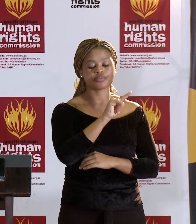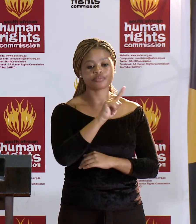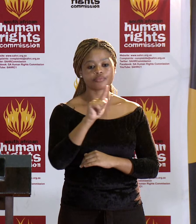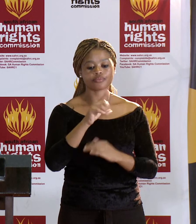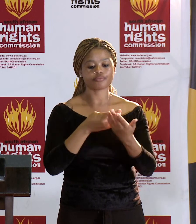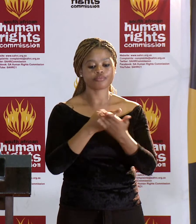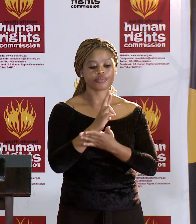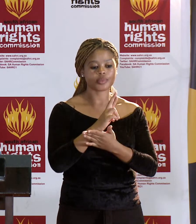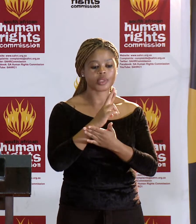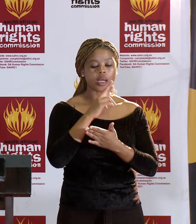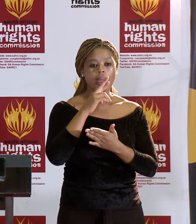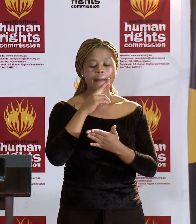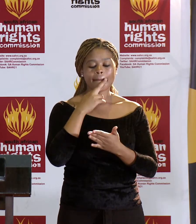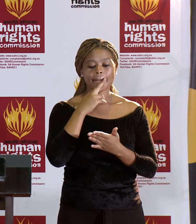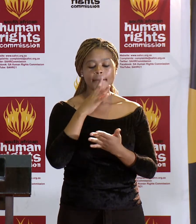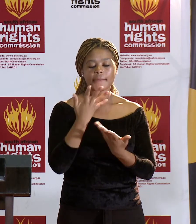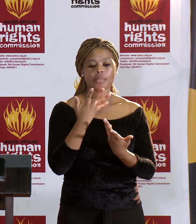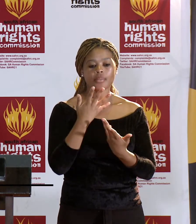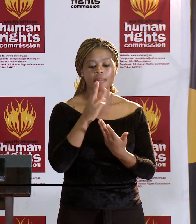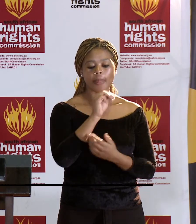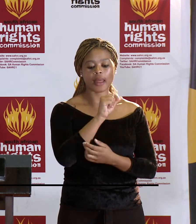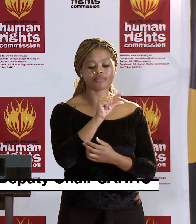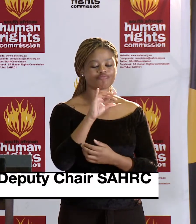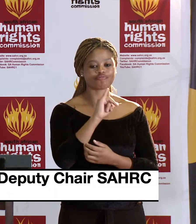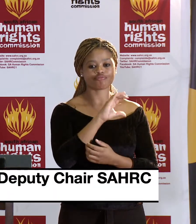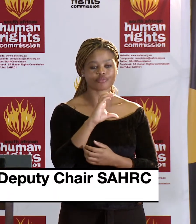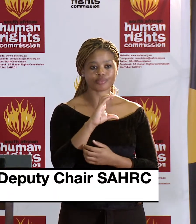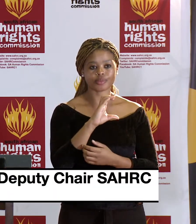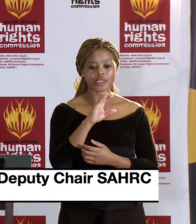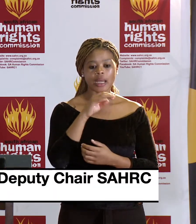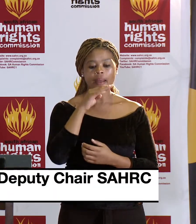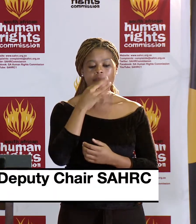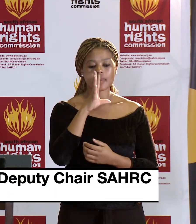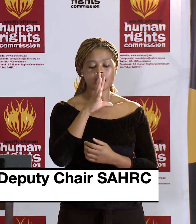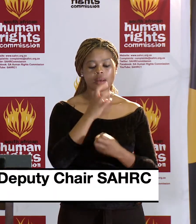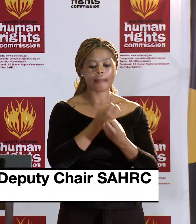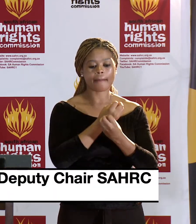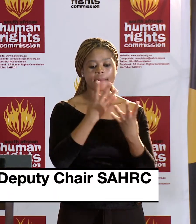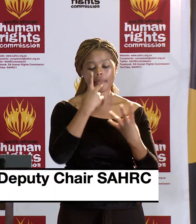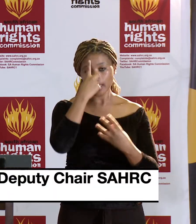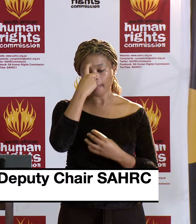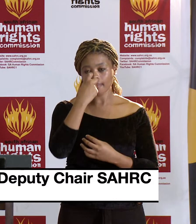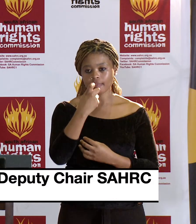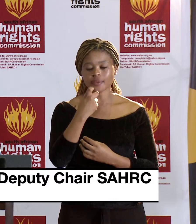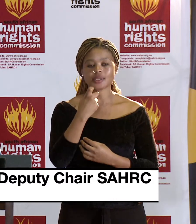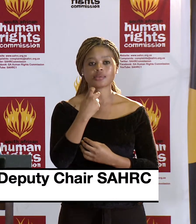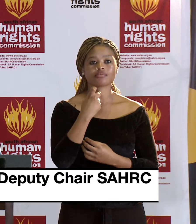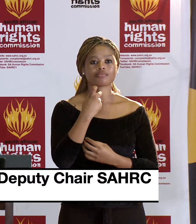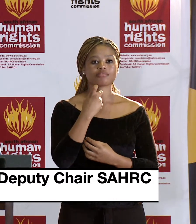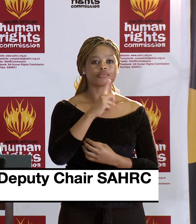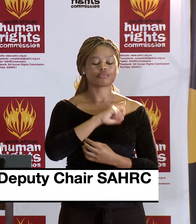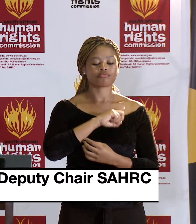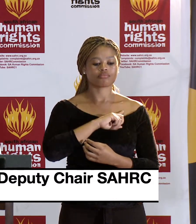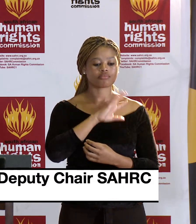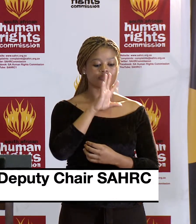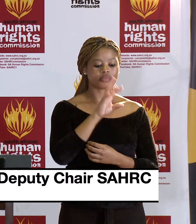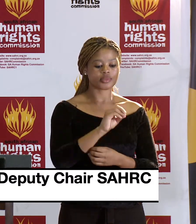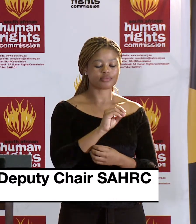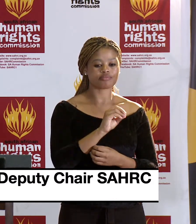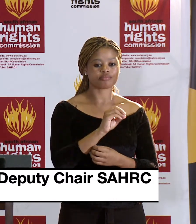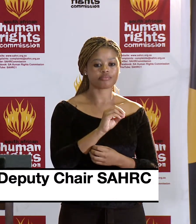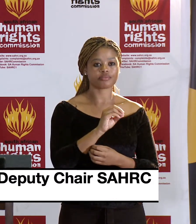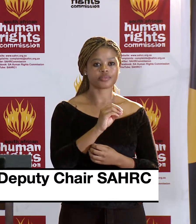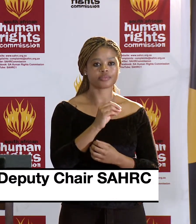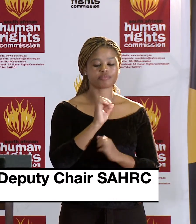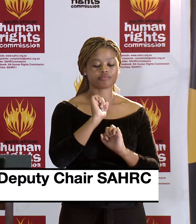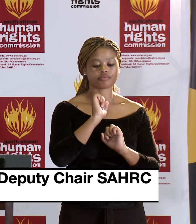It's not a magic wand. And many believe that simply because it's there, they have